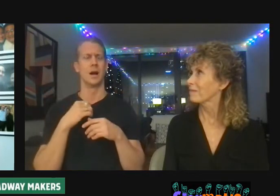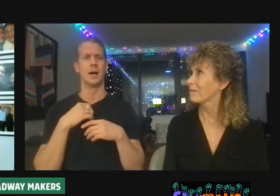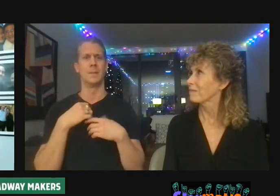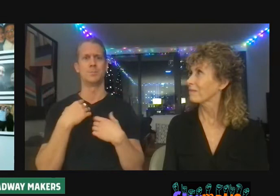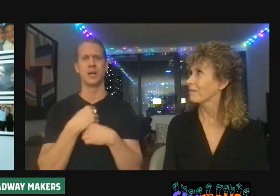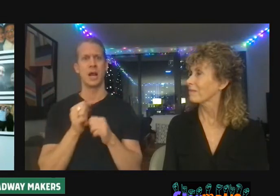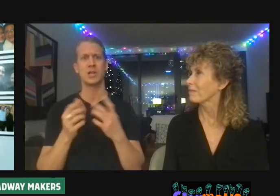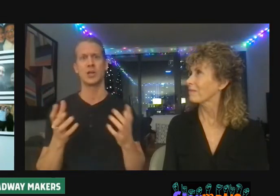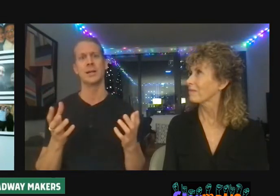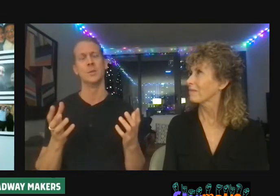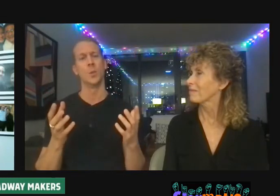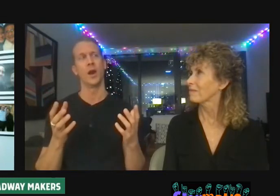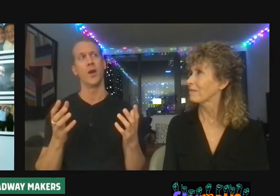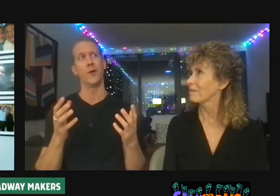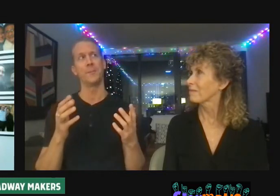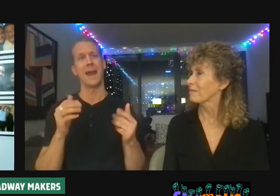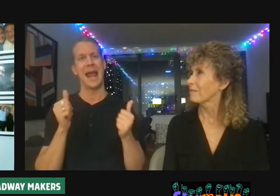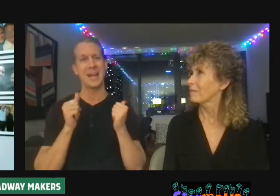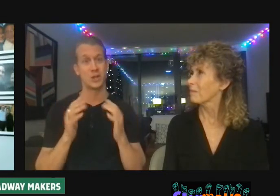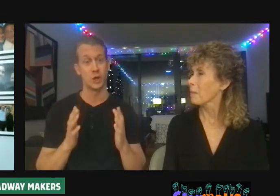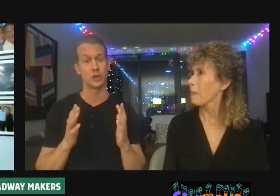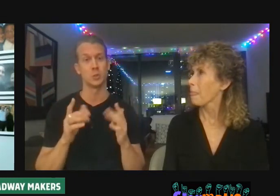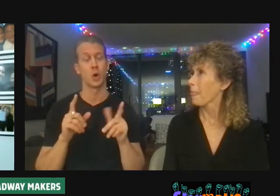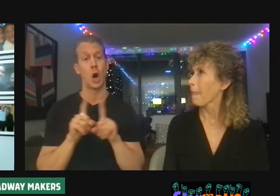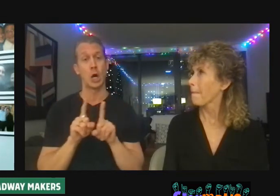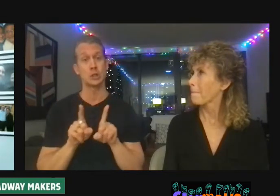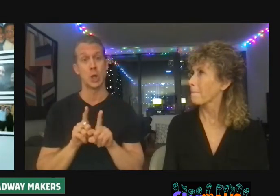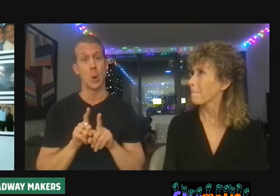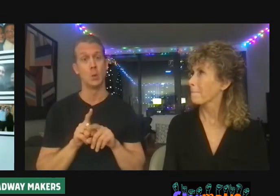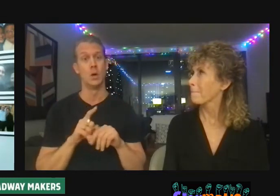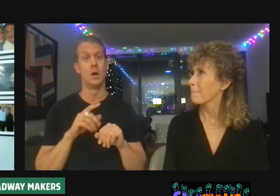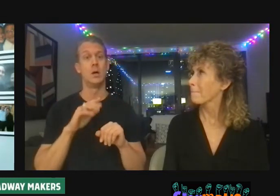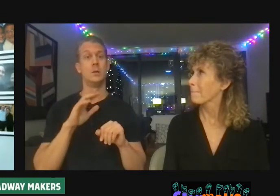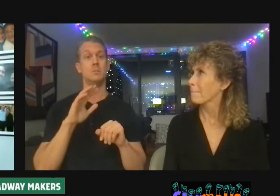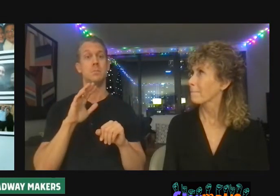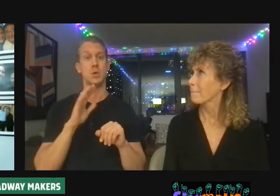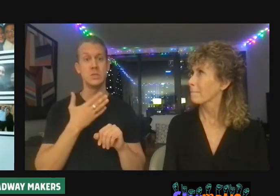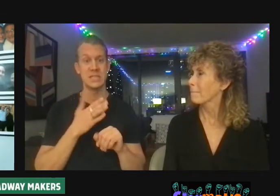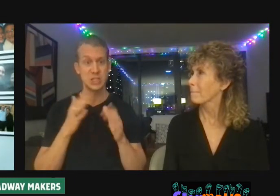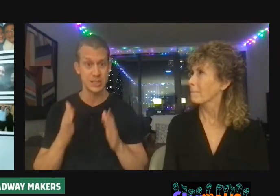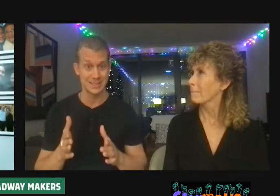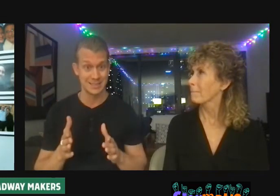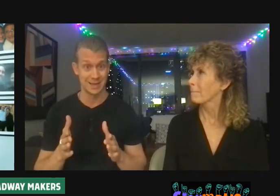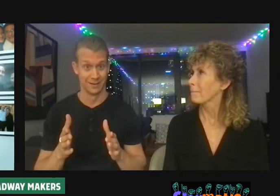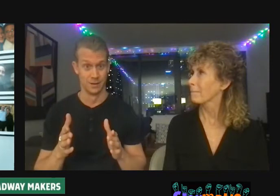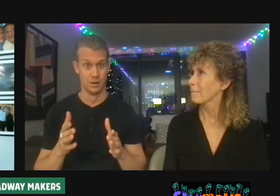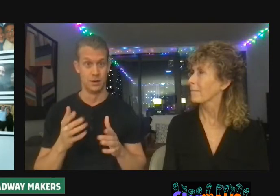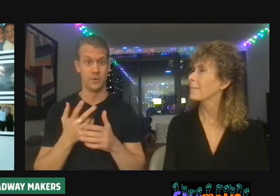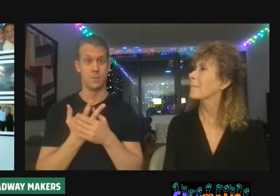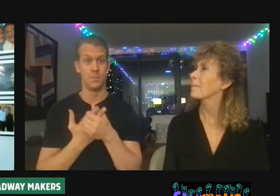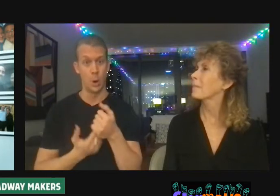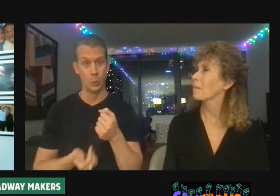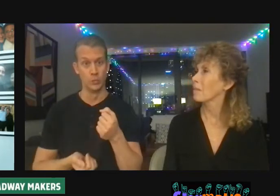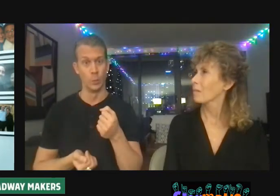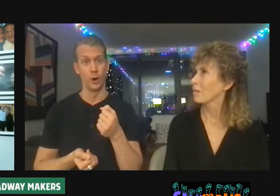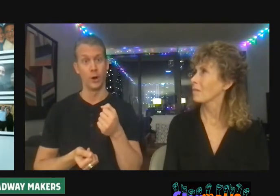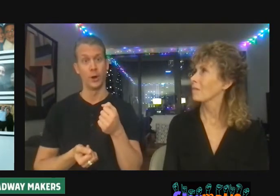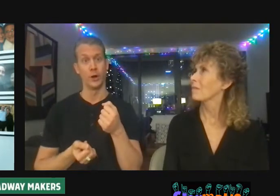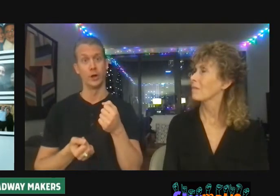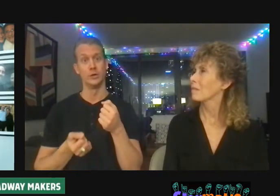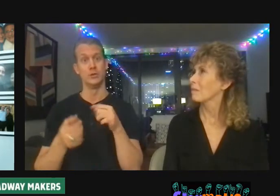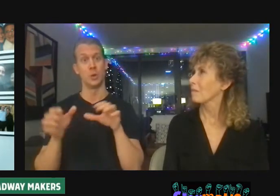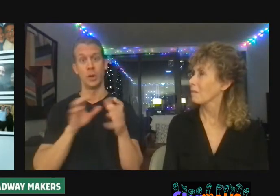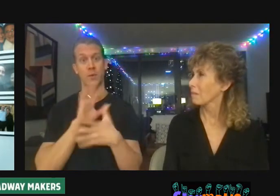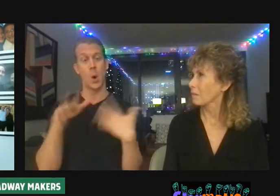magnificent production where actors were also musicians. They both